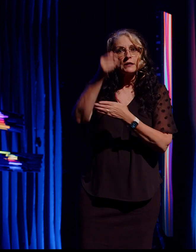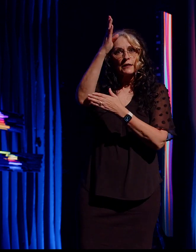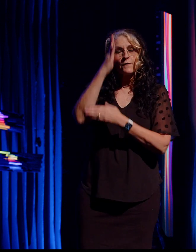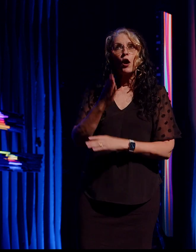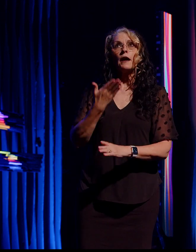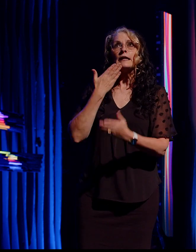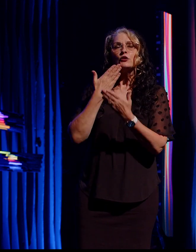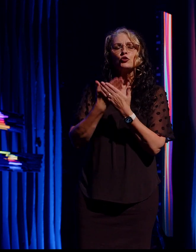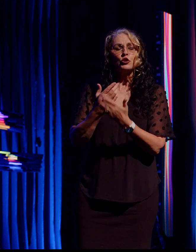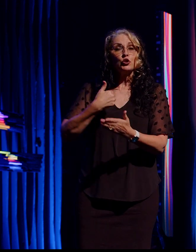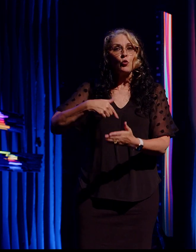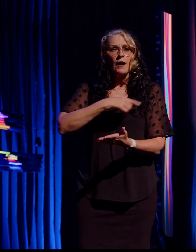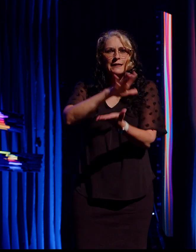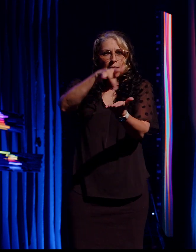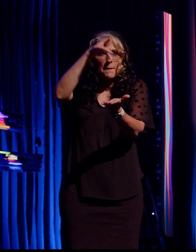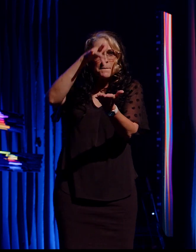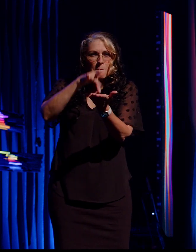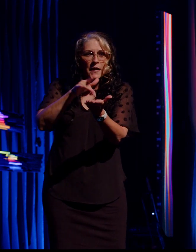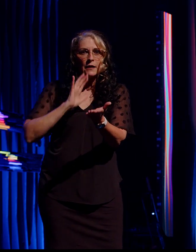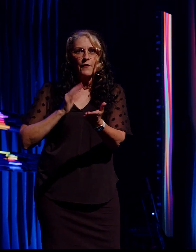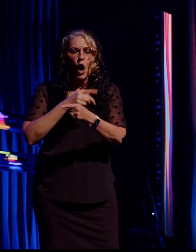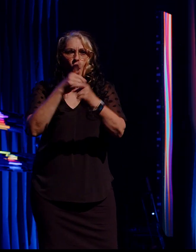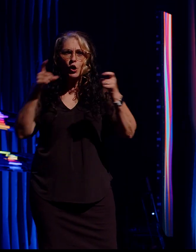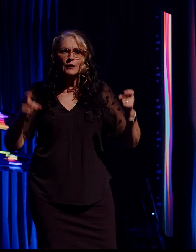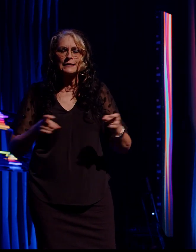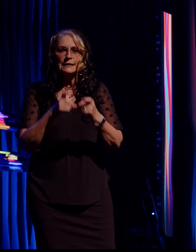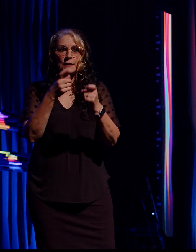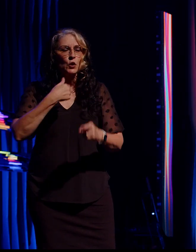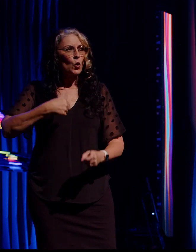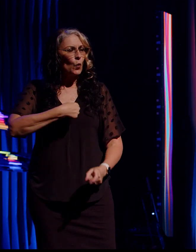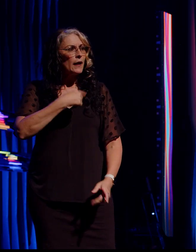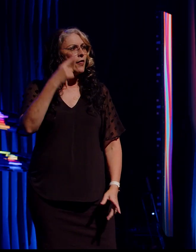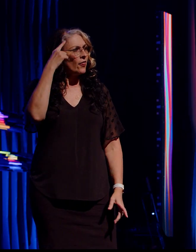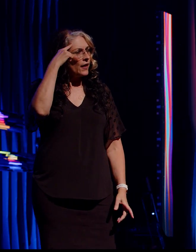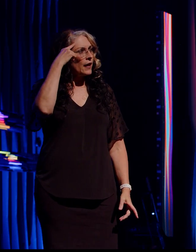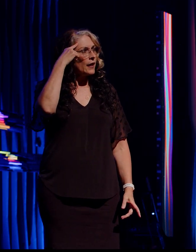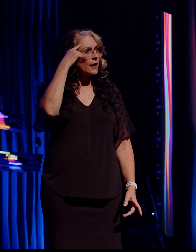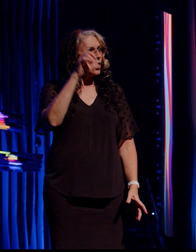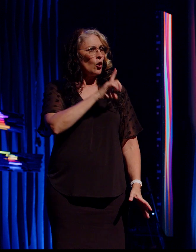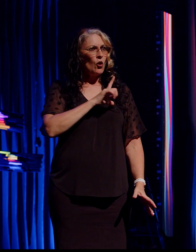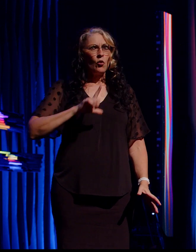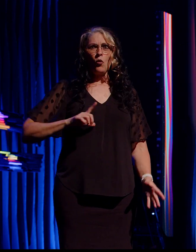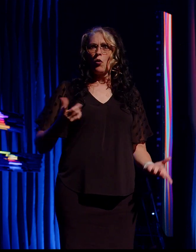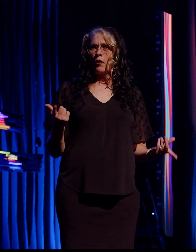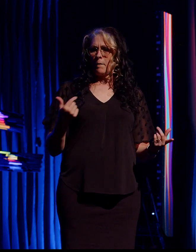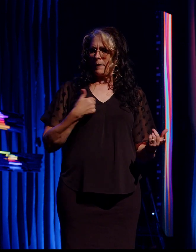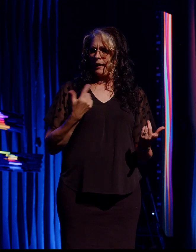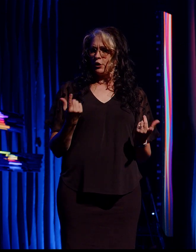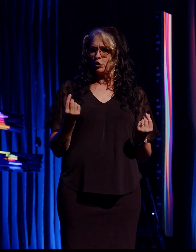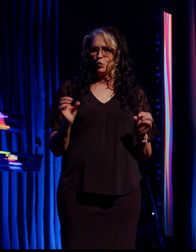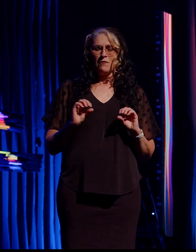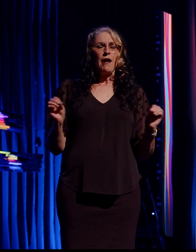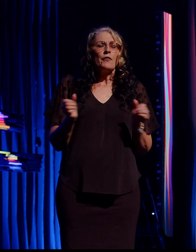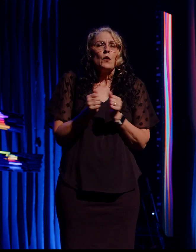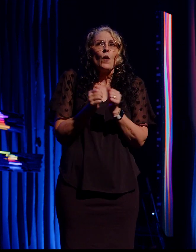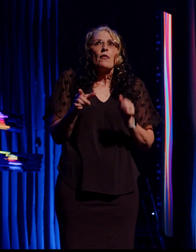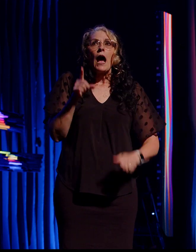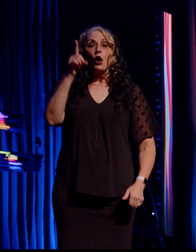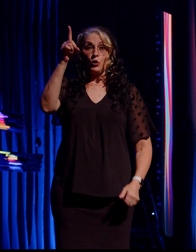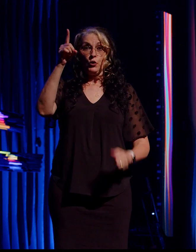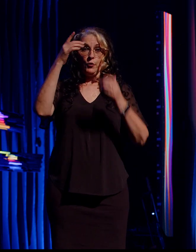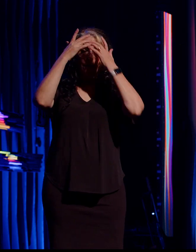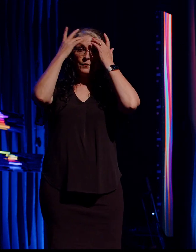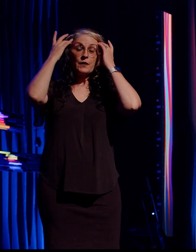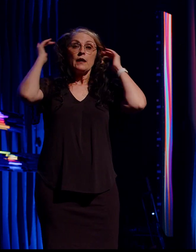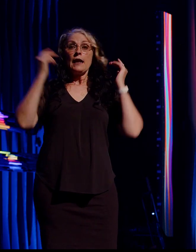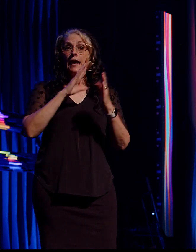he is to us in the midst of our sins that makes us think, Lord, I don't want to do anything without you. Think about the line in Amazing Grace,